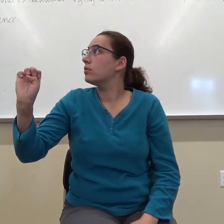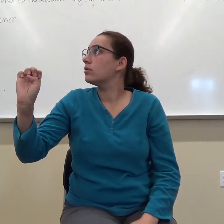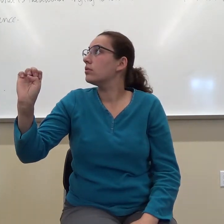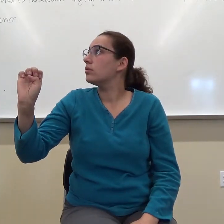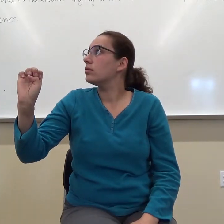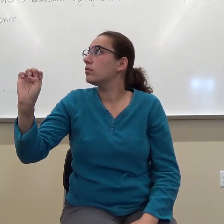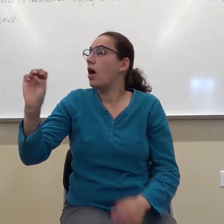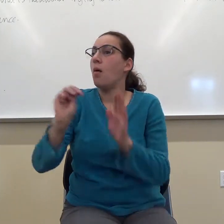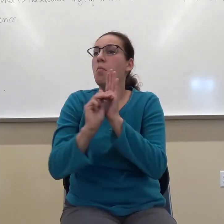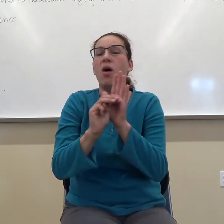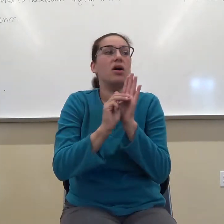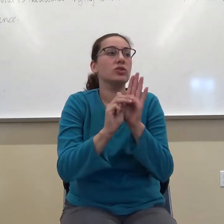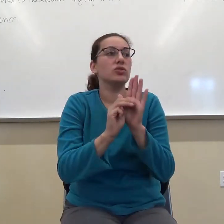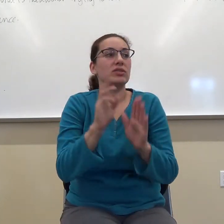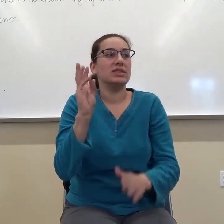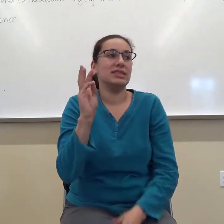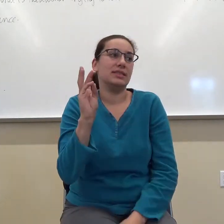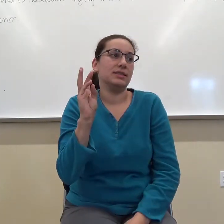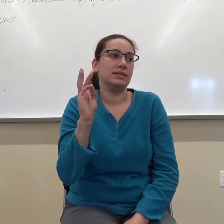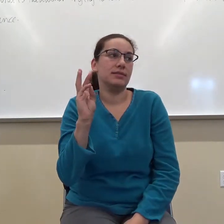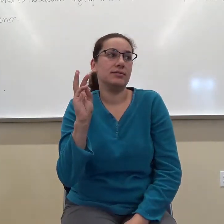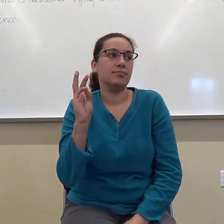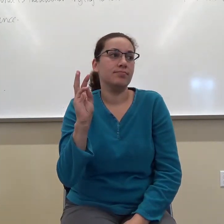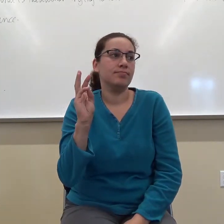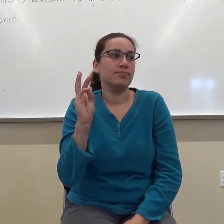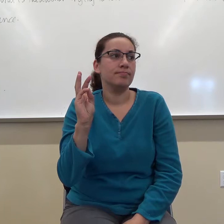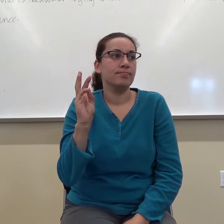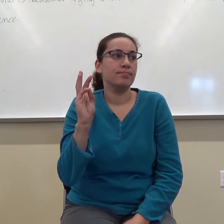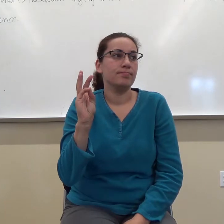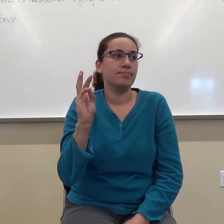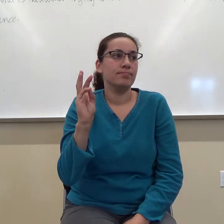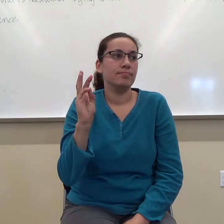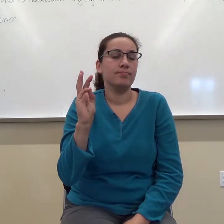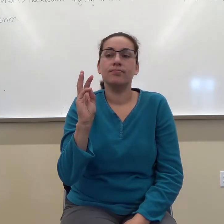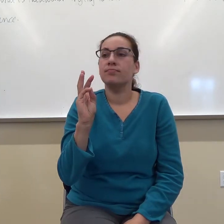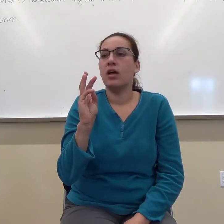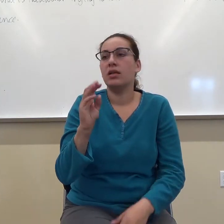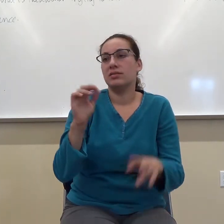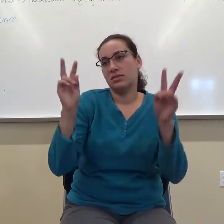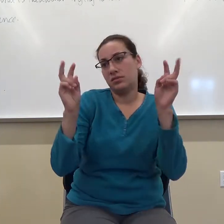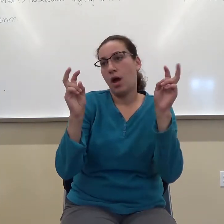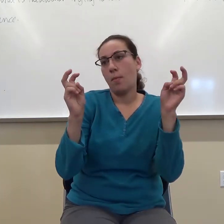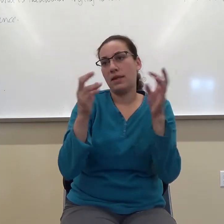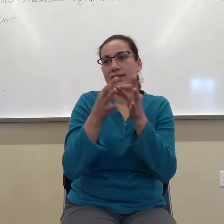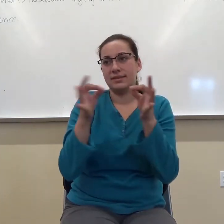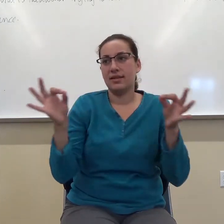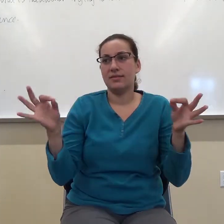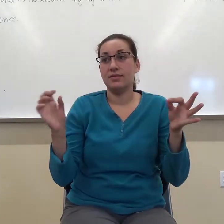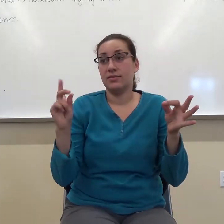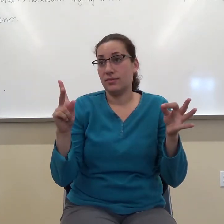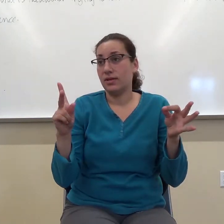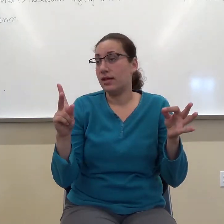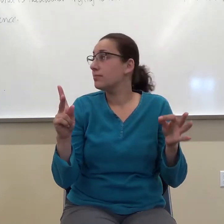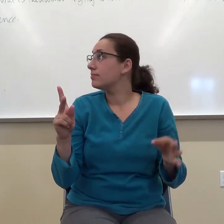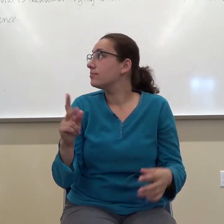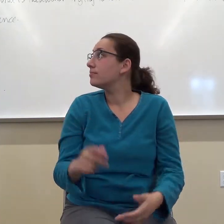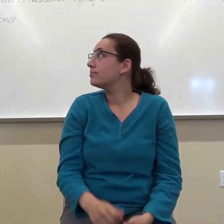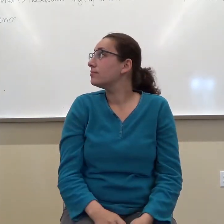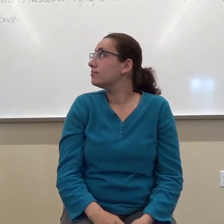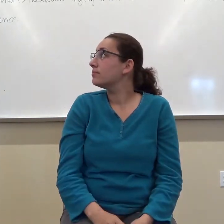6, okay, which is topic sentences, and I stuck this in here because that's how the book